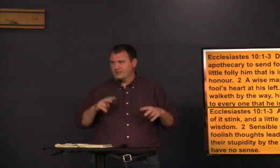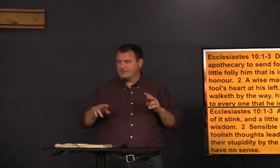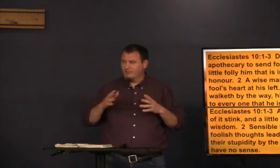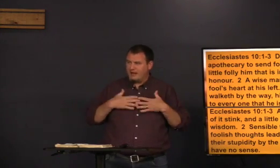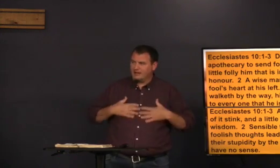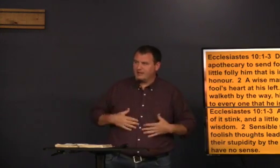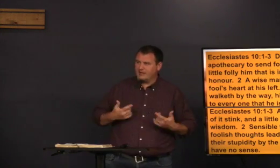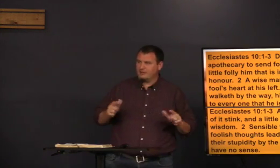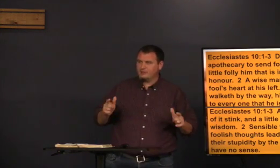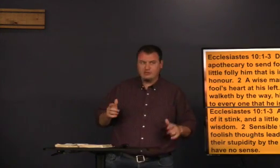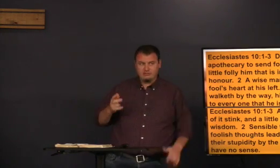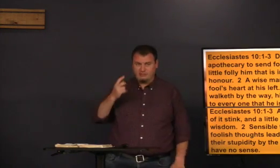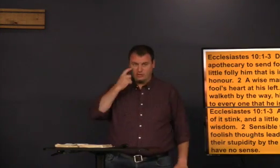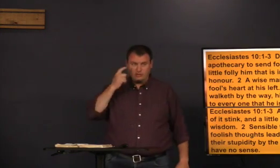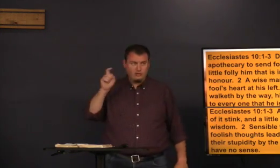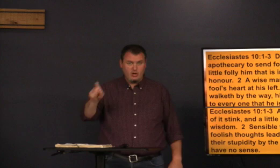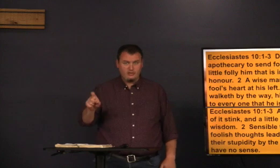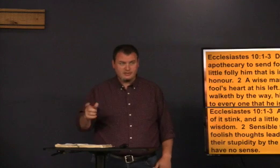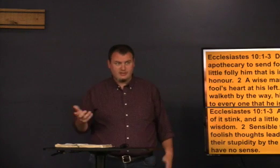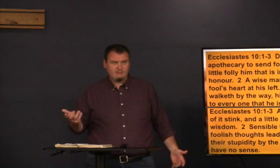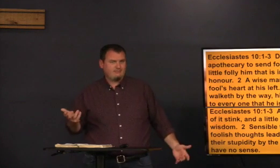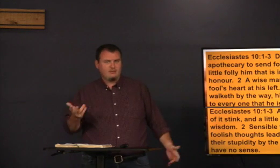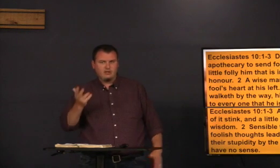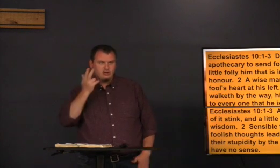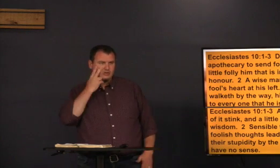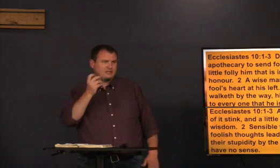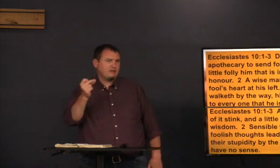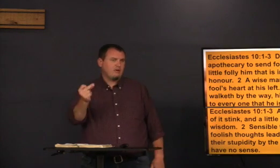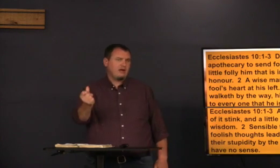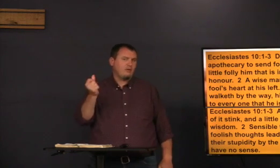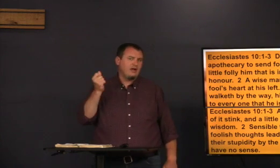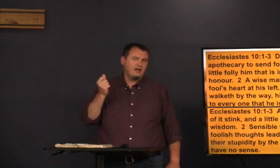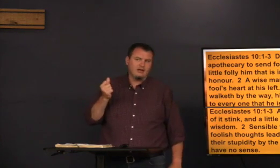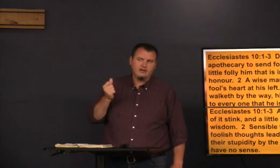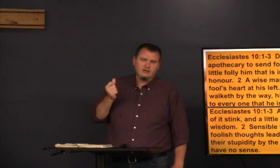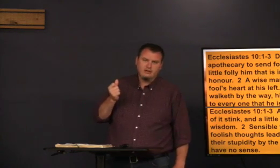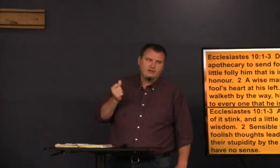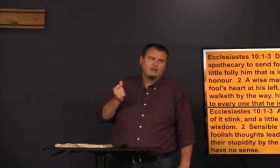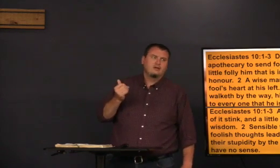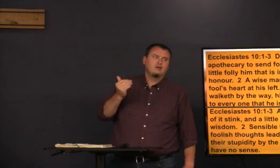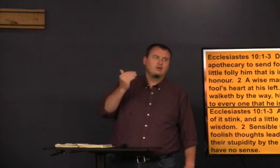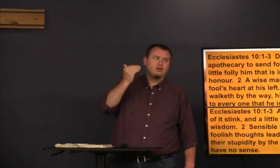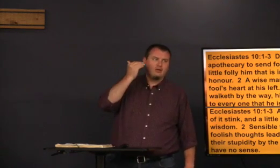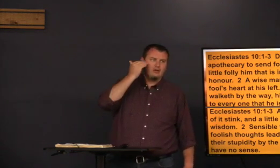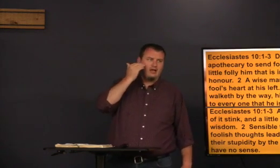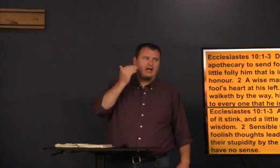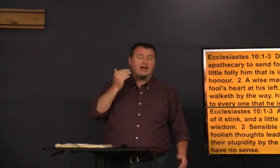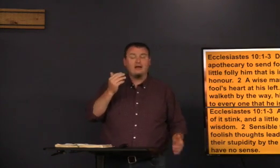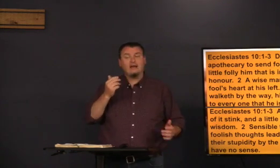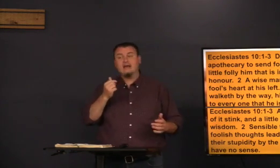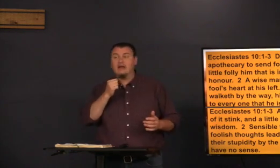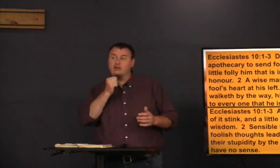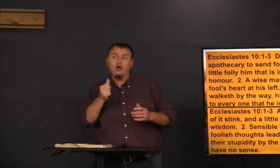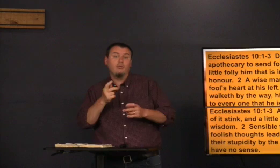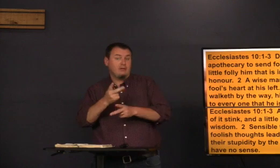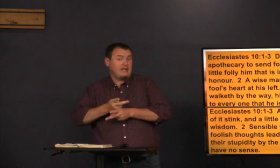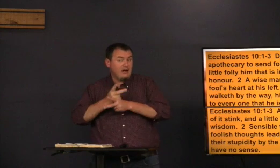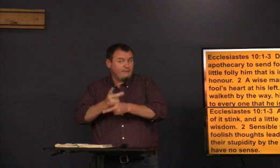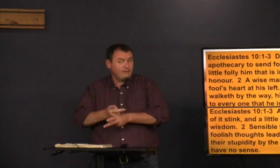his body language, you notice them, you see it right away. You can, and don't, be